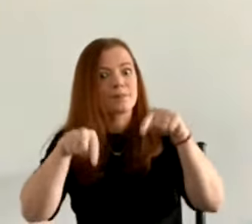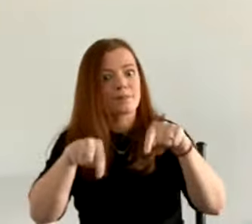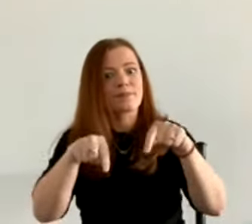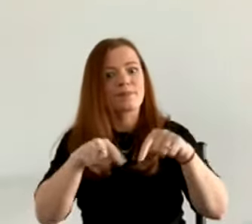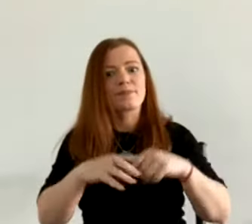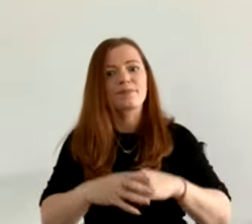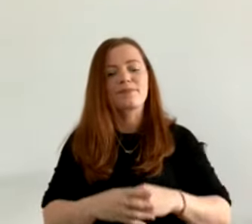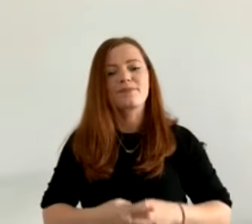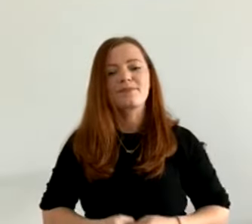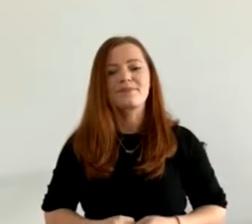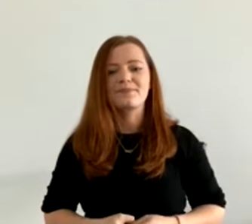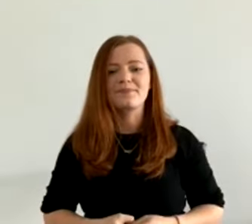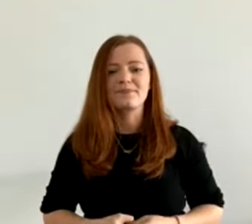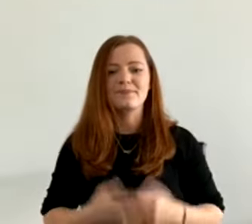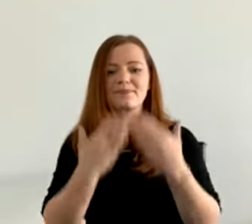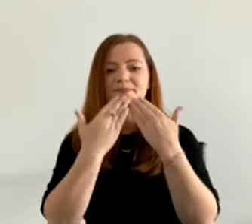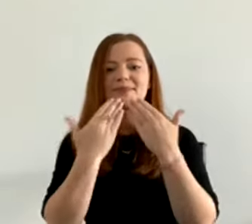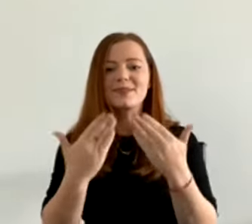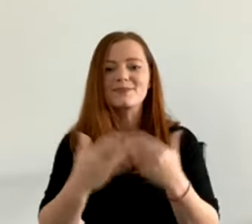Thanks.